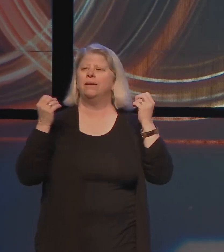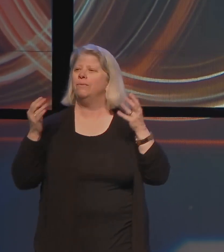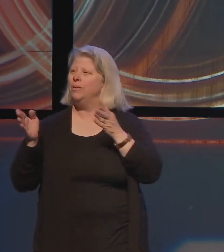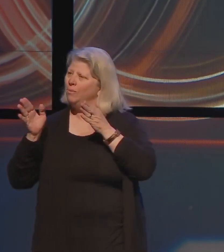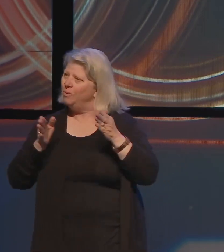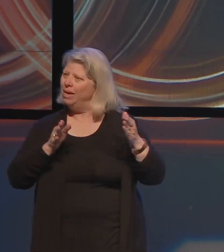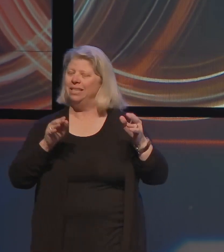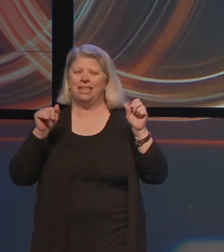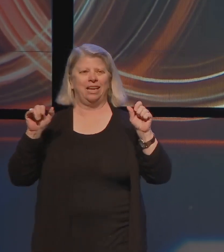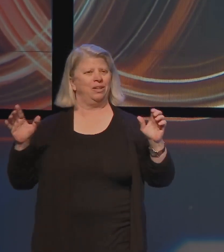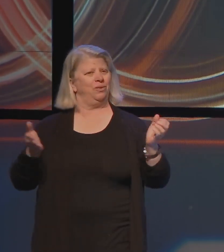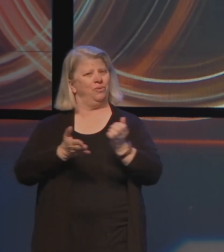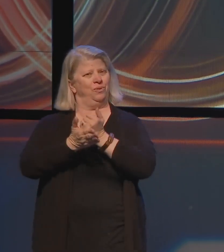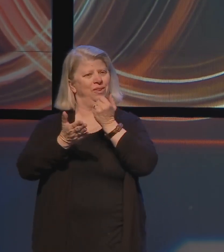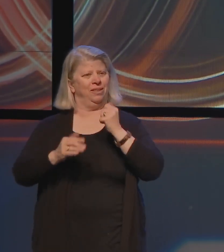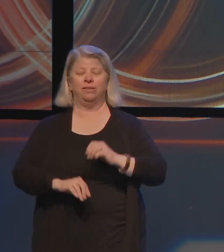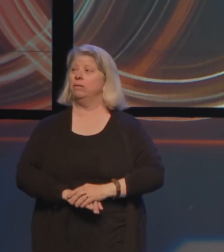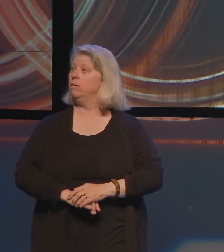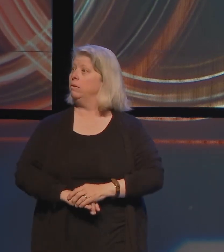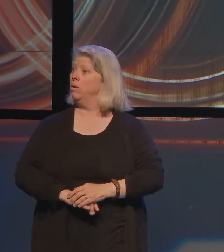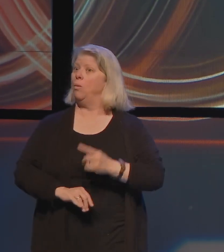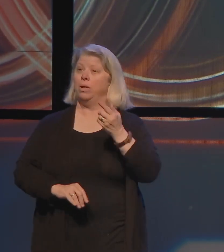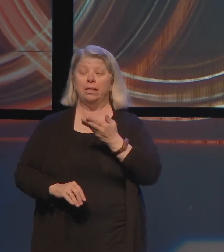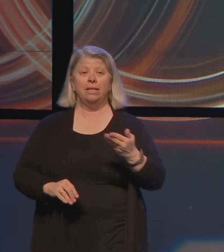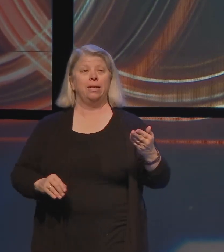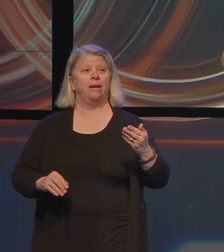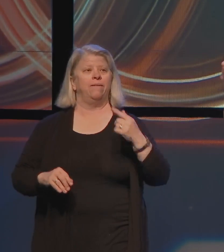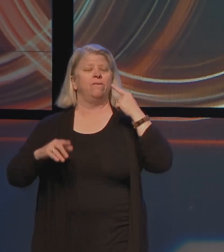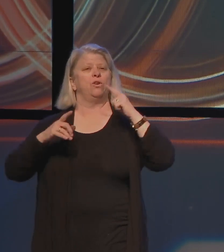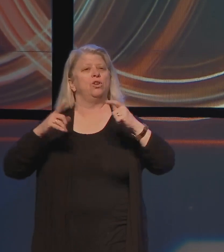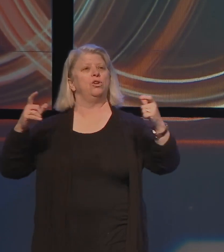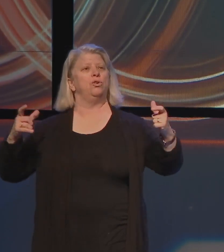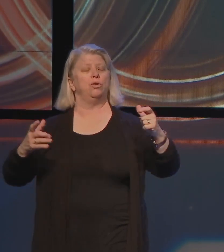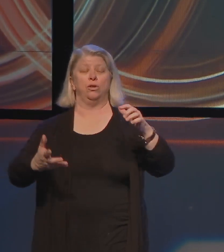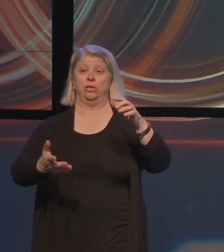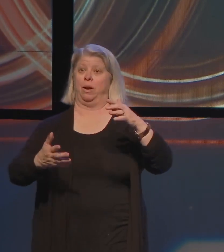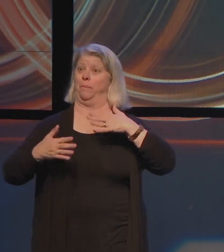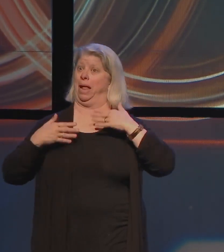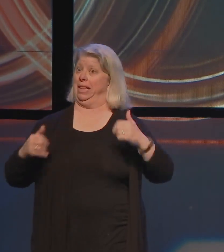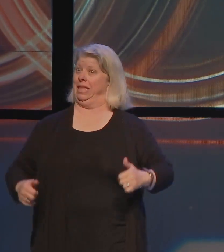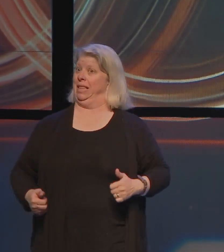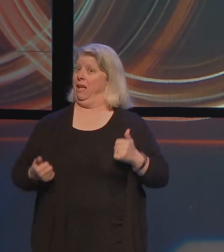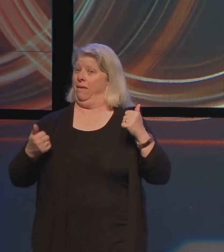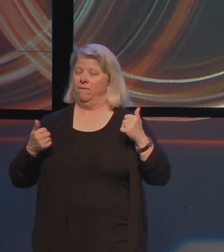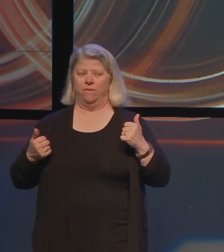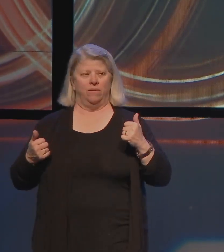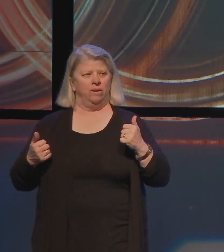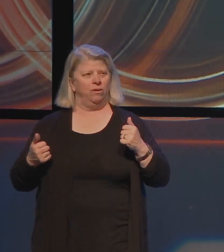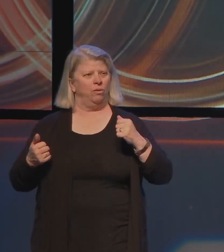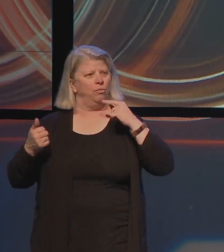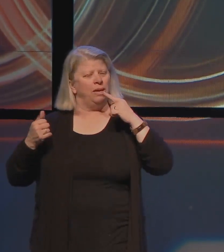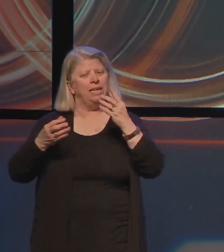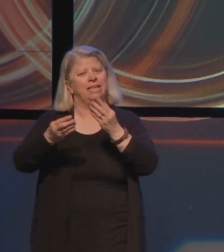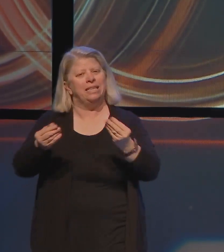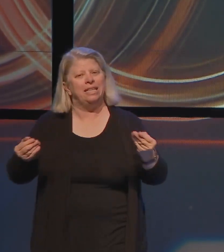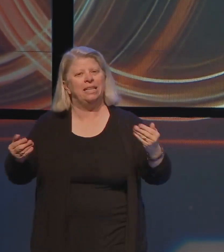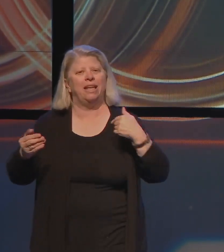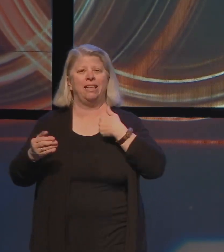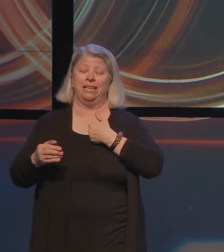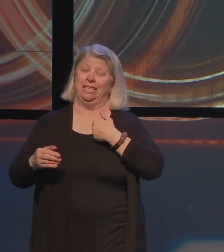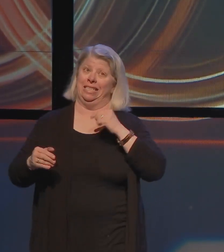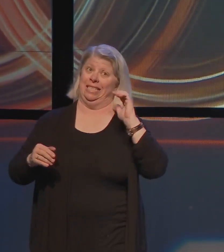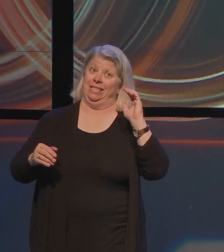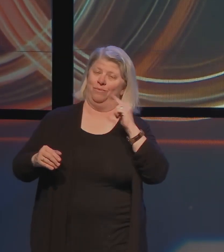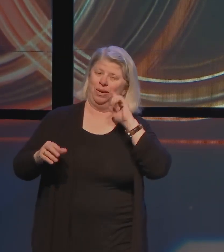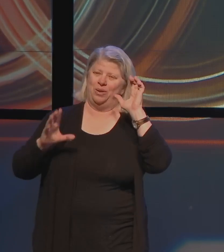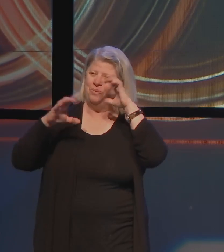many ways that you can do this. One of the things that for a huge chunk of my life that was such a healing thing for me. This is going to sound